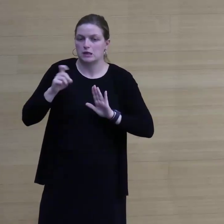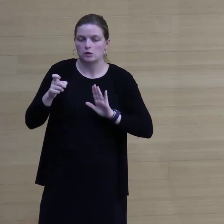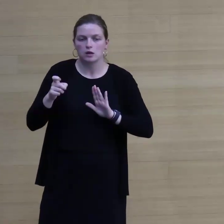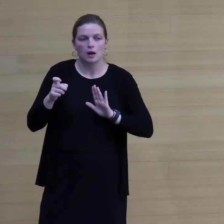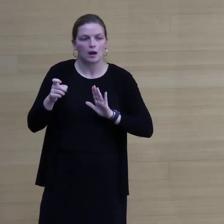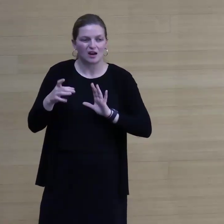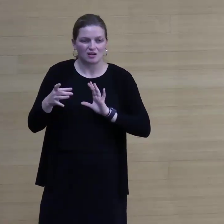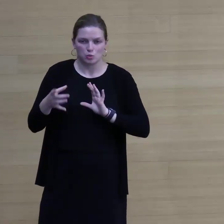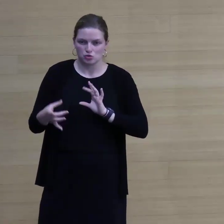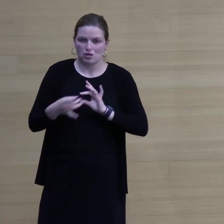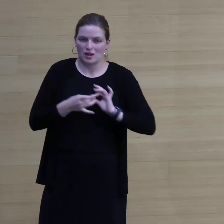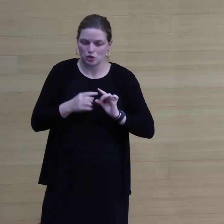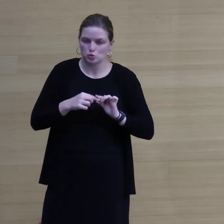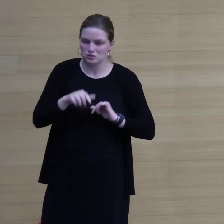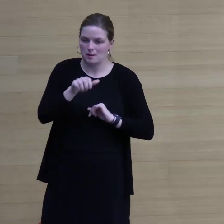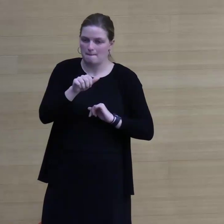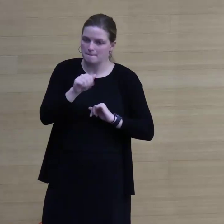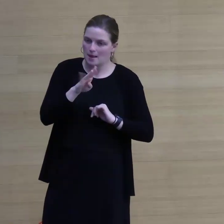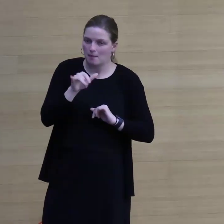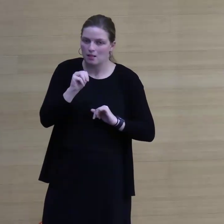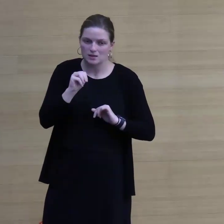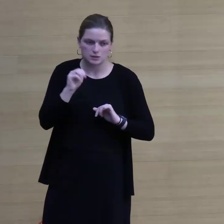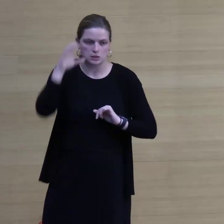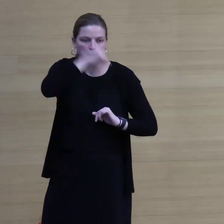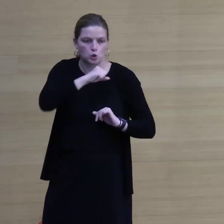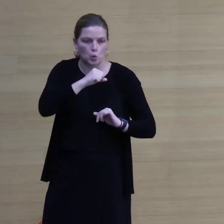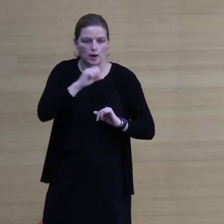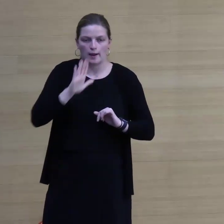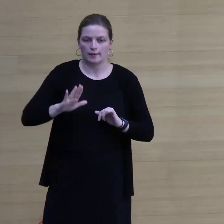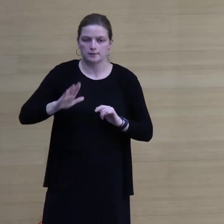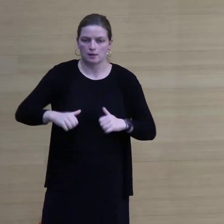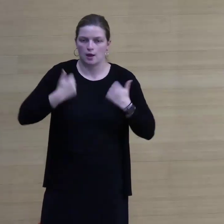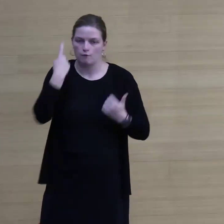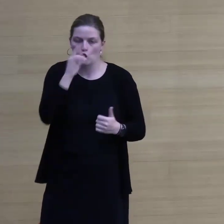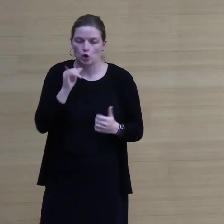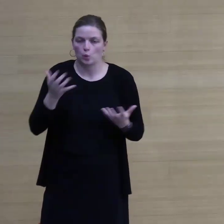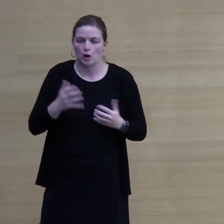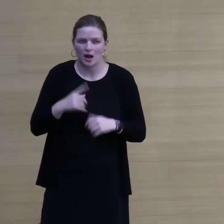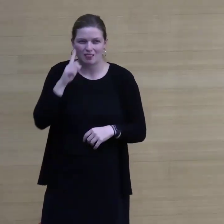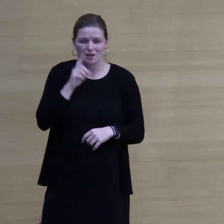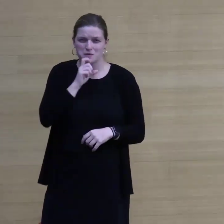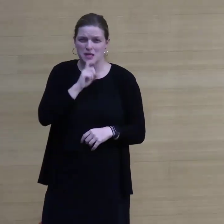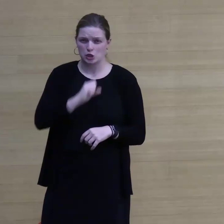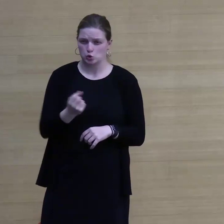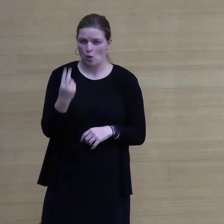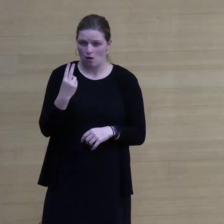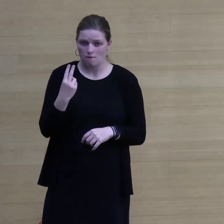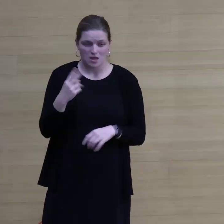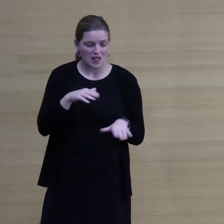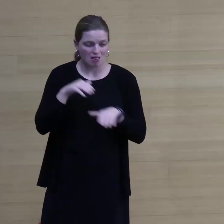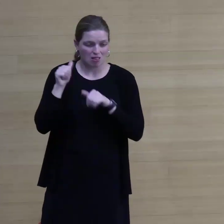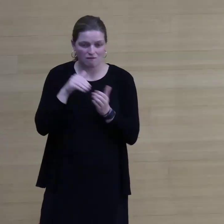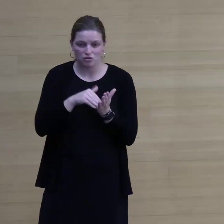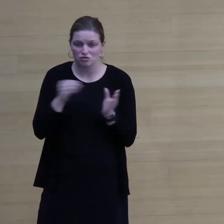pretty ableist assumptions about what his life was going to look like. And I think he was 12 at the time, and he walked out of that